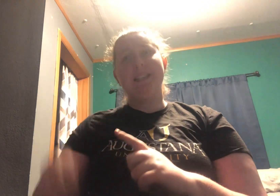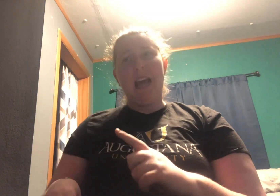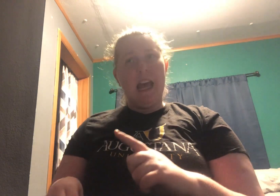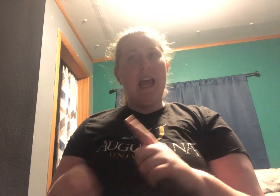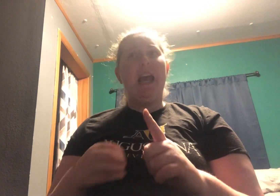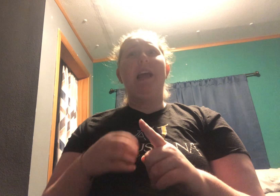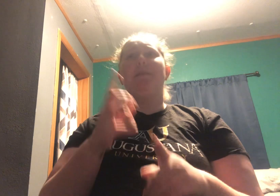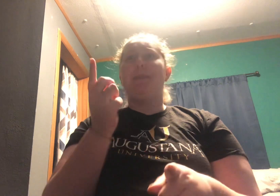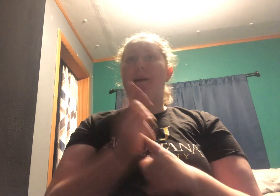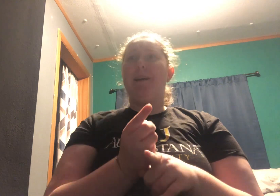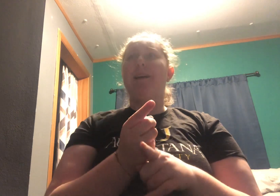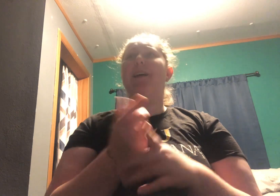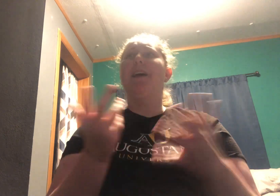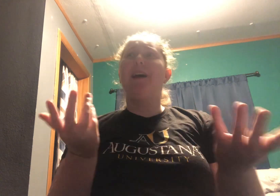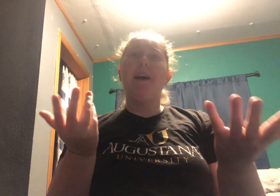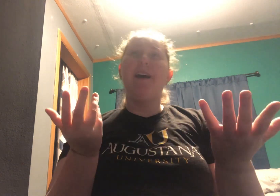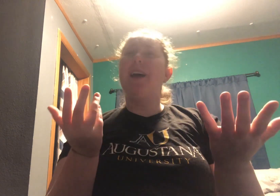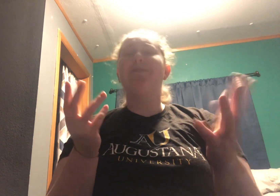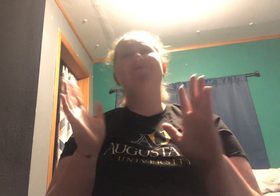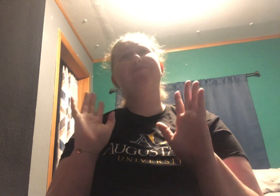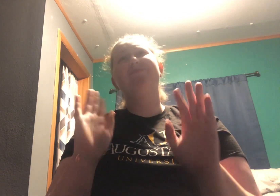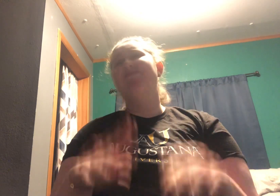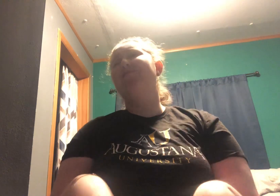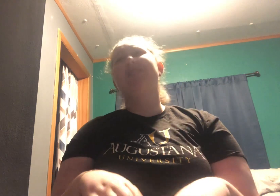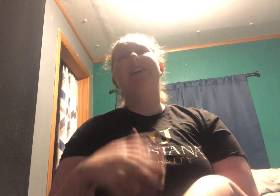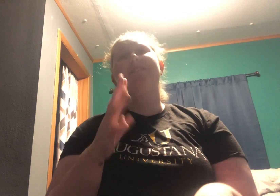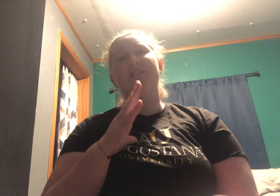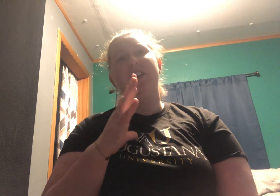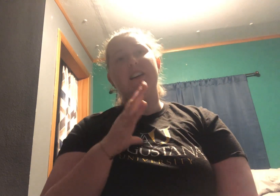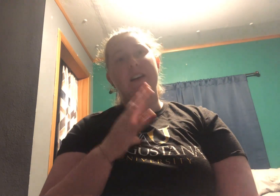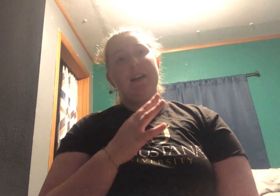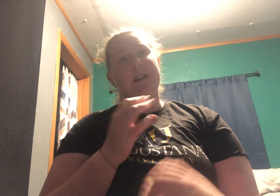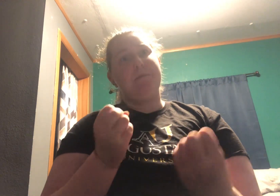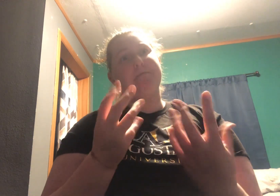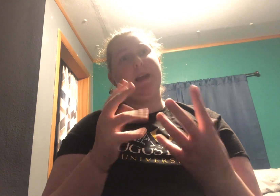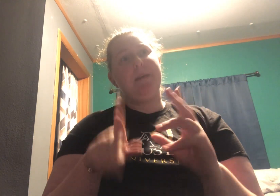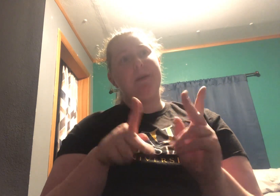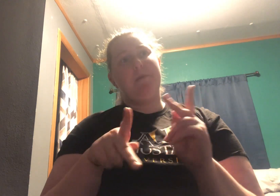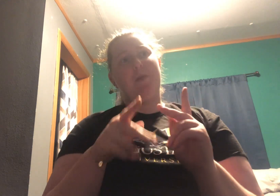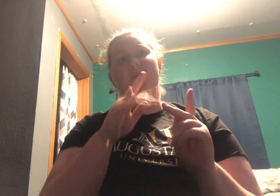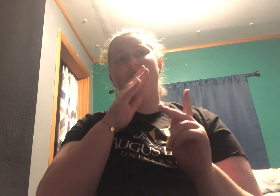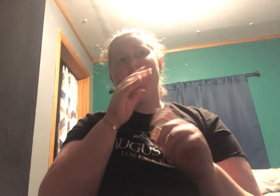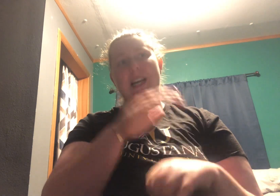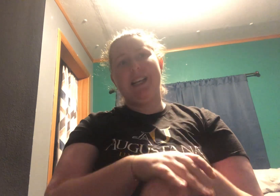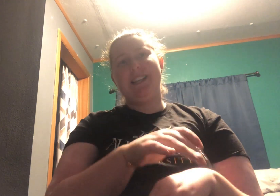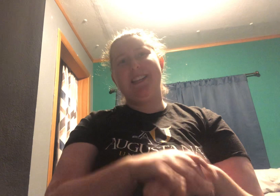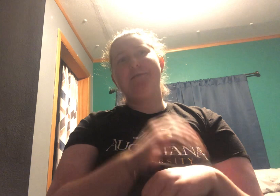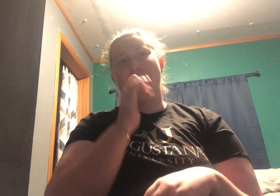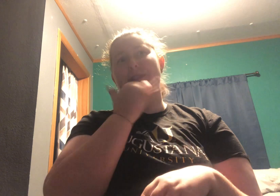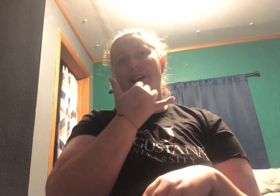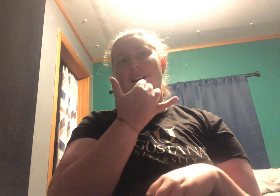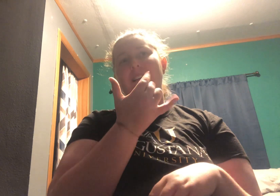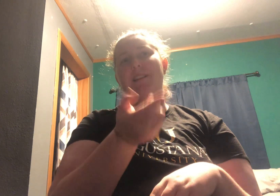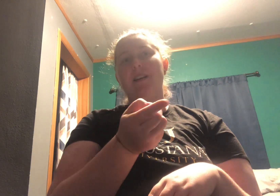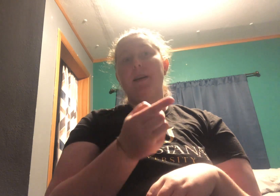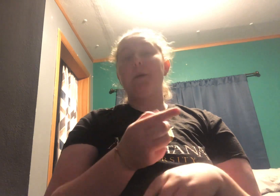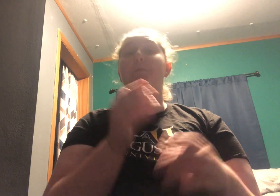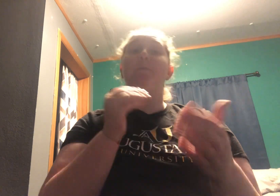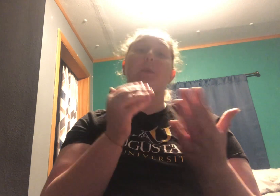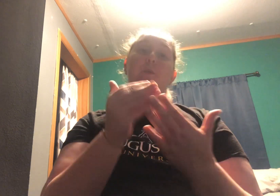probably struggle. At least get a few of these wrong. Okay, so the next word is Shih Tzu. Shih